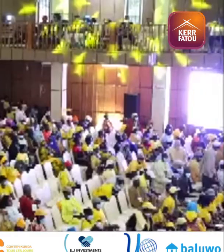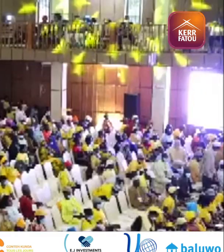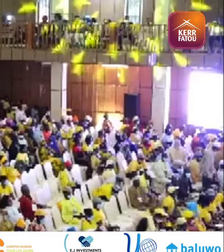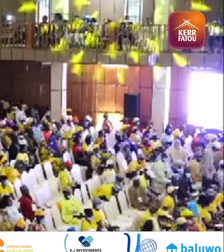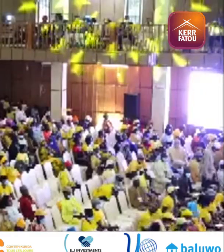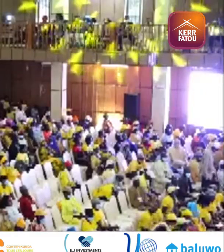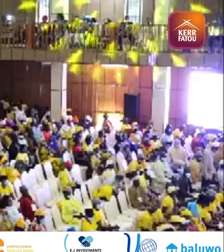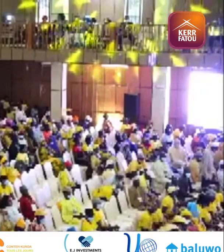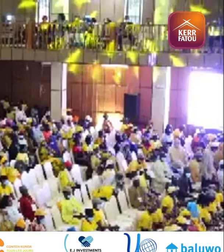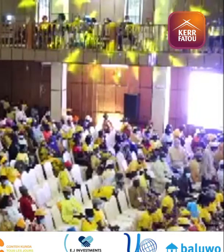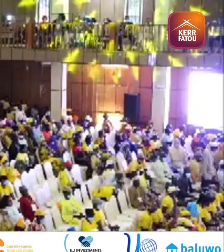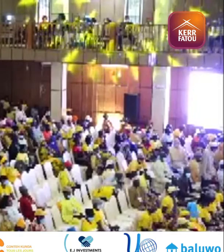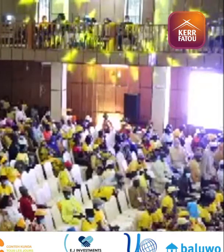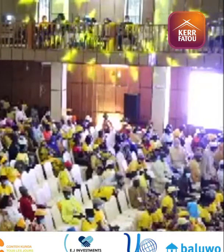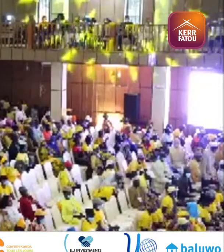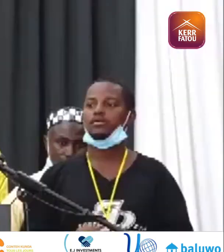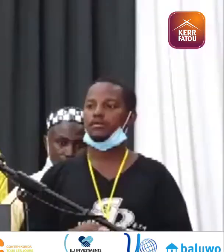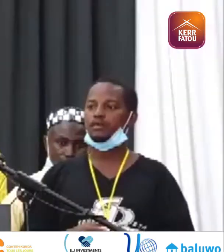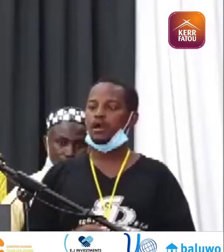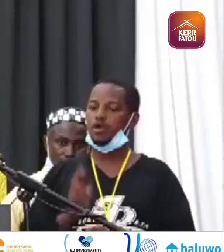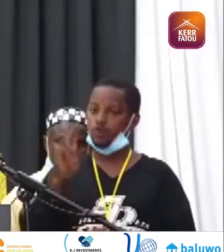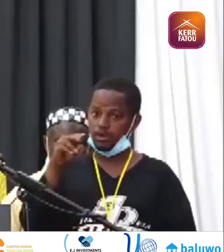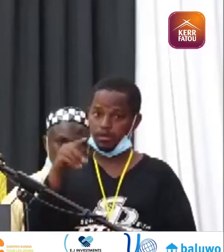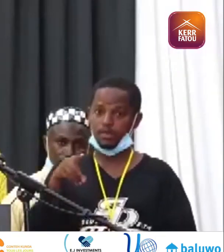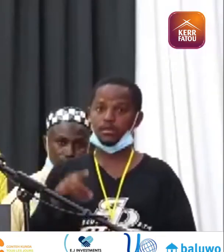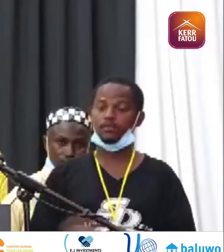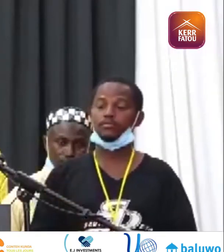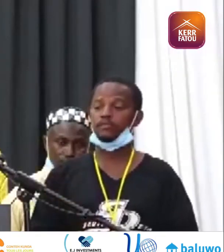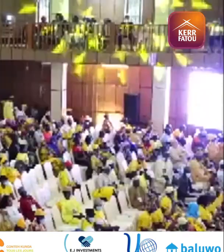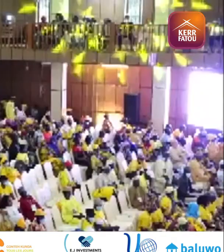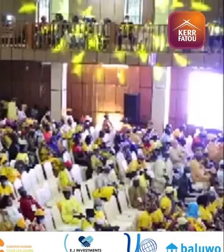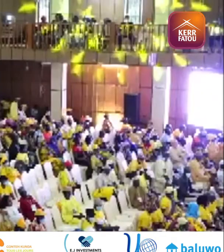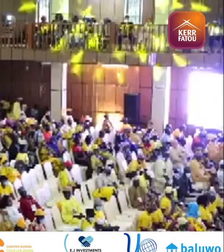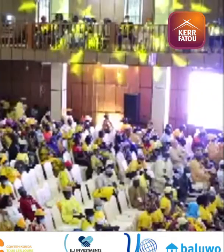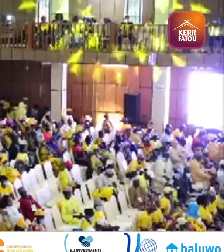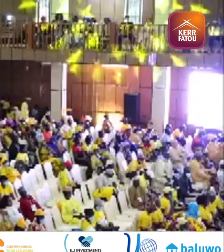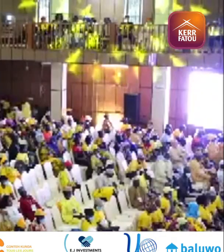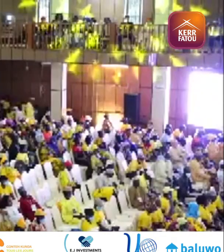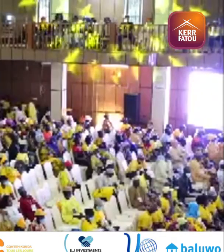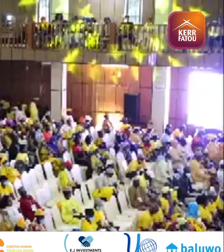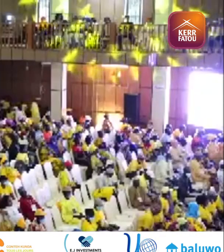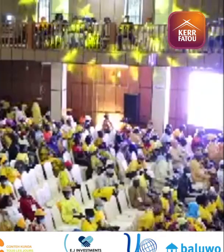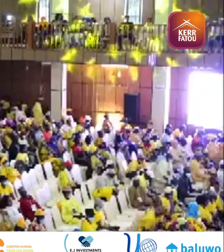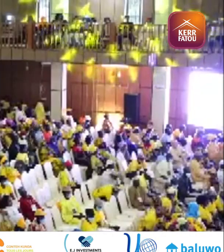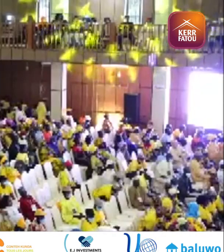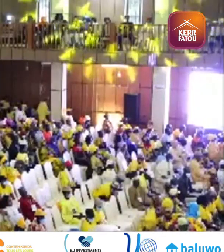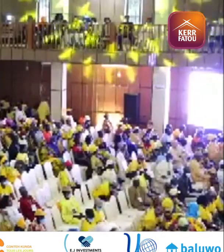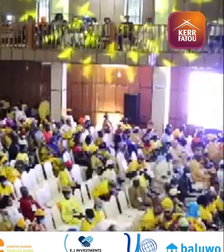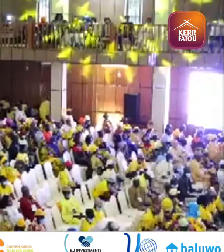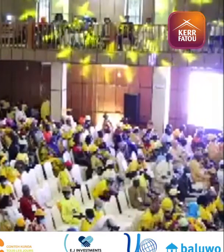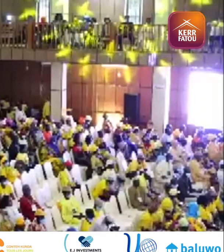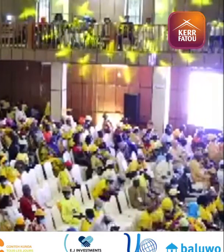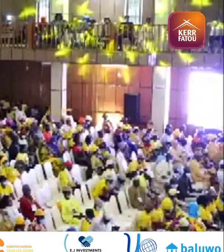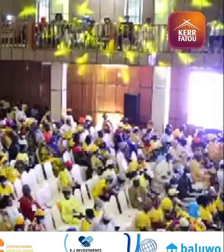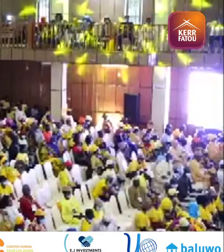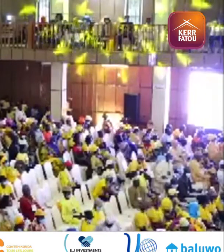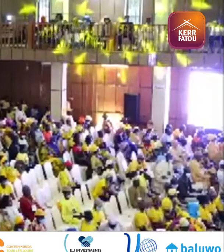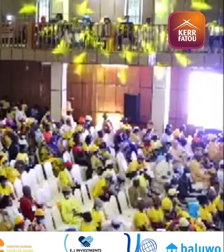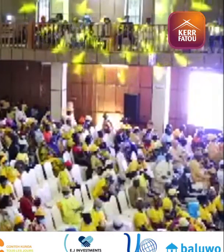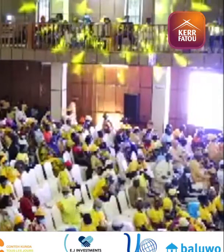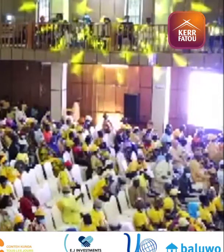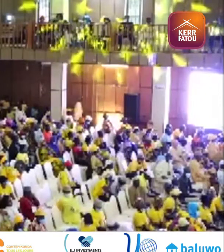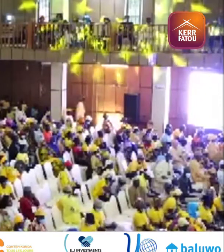development of the Gambia. And the UDP is the party for the establishment of